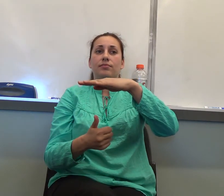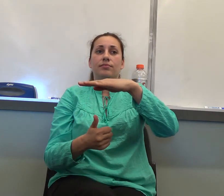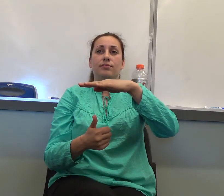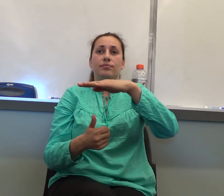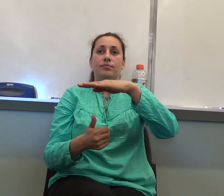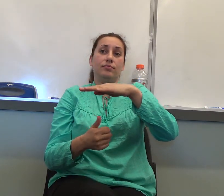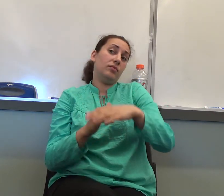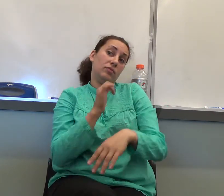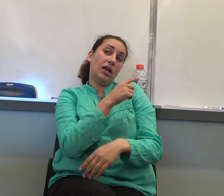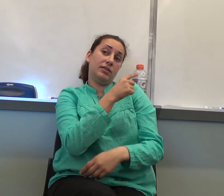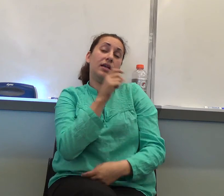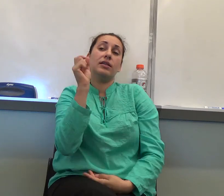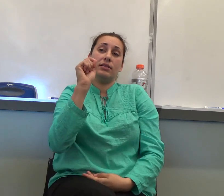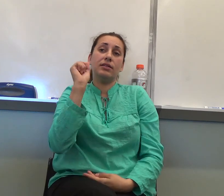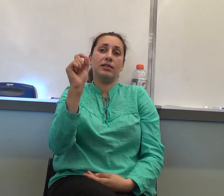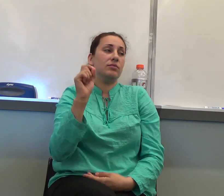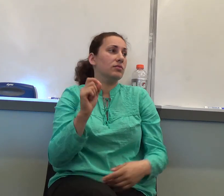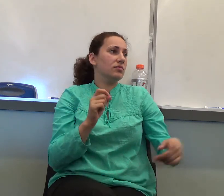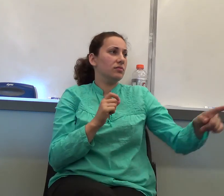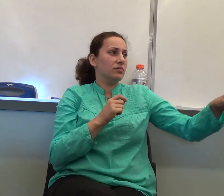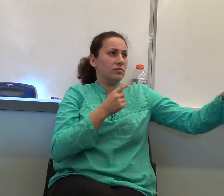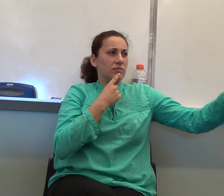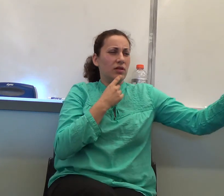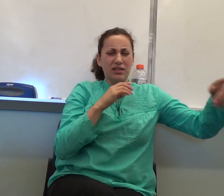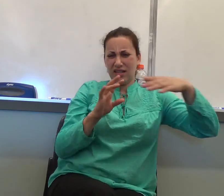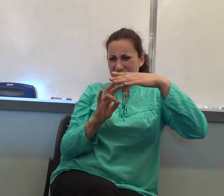Well, if the 7's on the bottom, why wouldn't it be